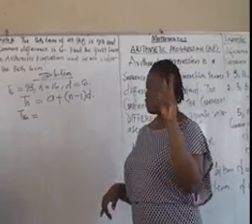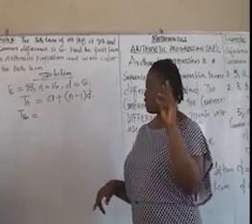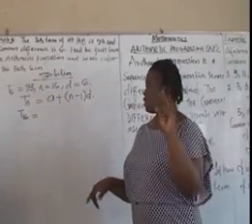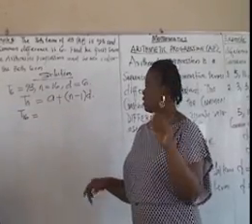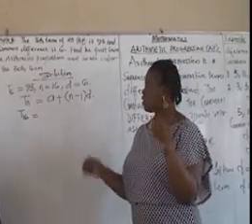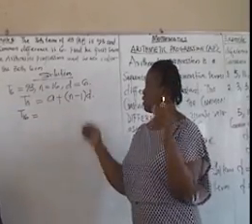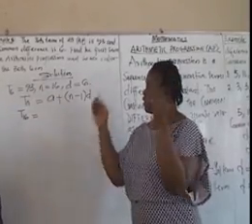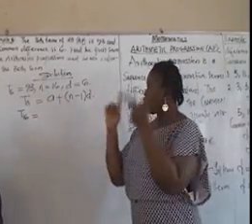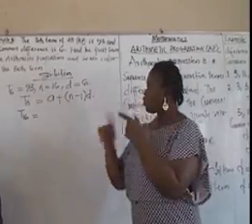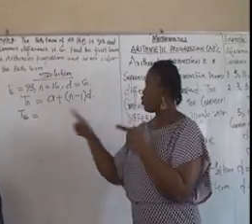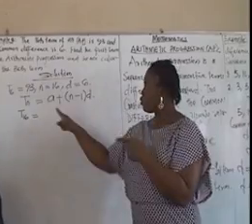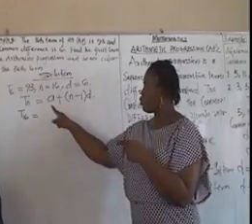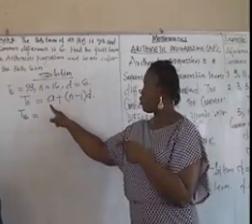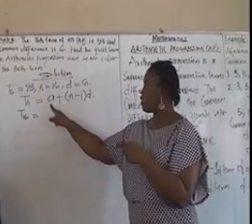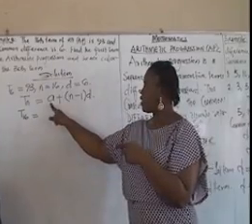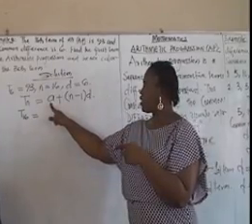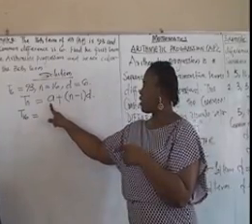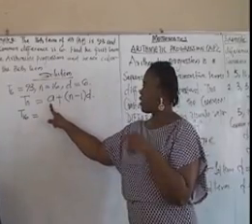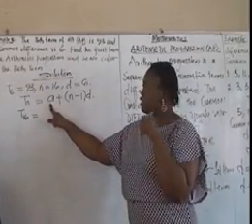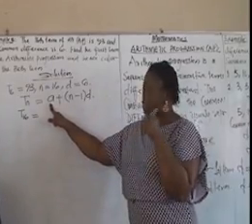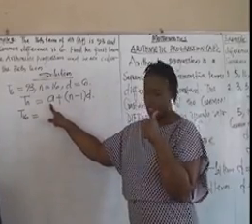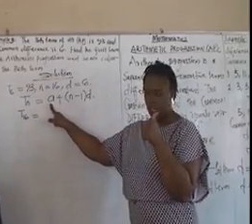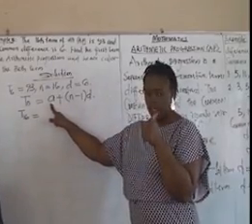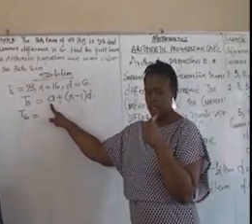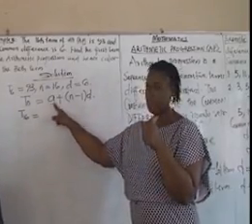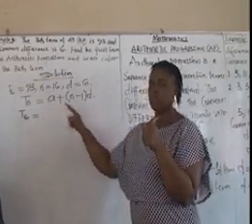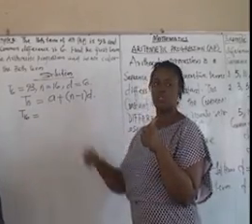16 is equals to,